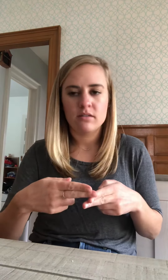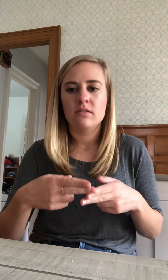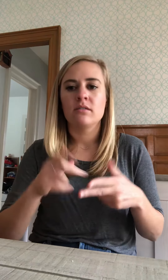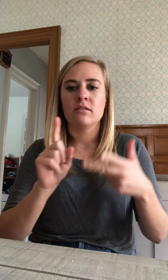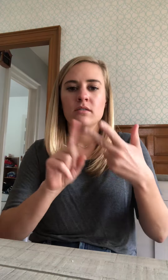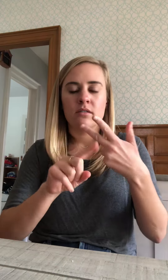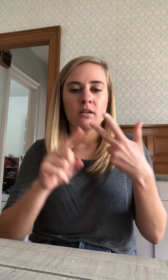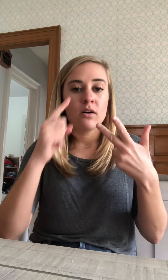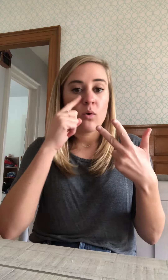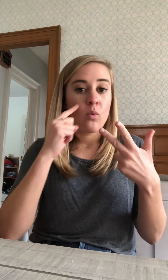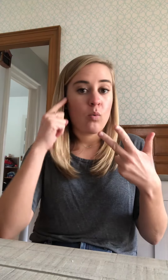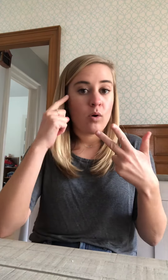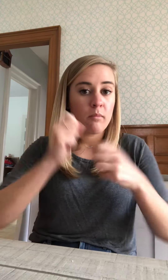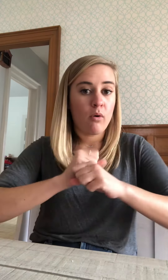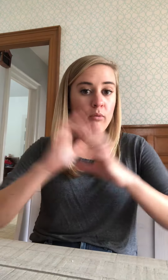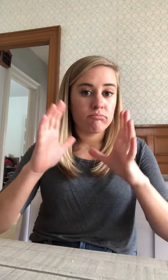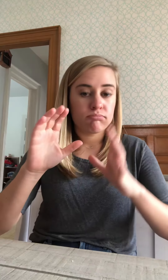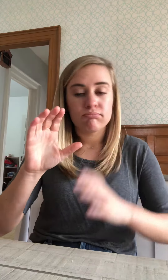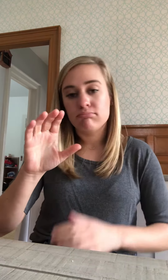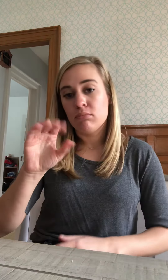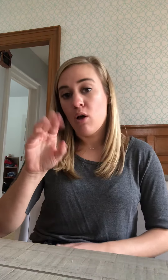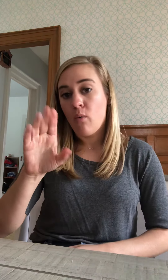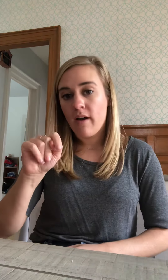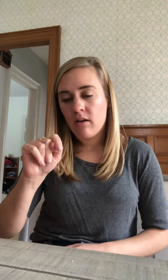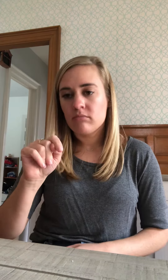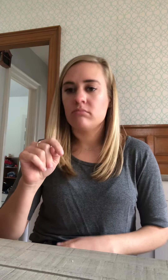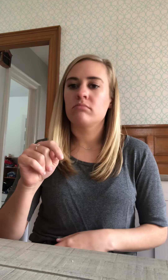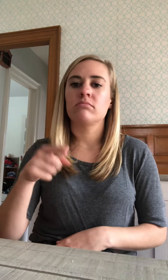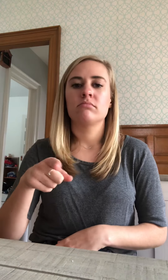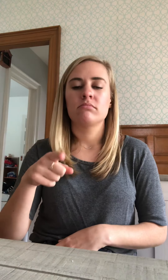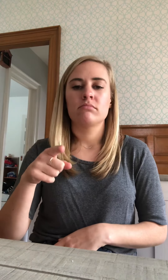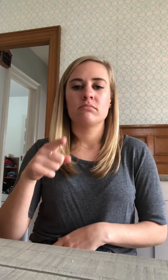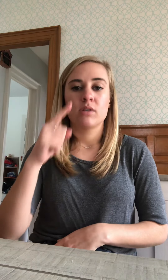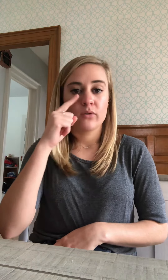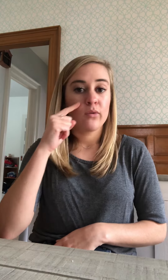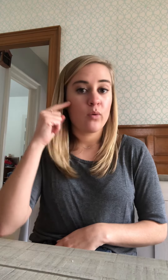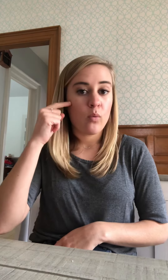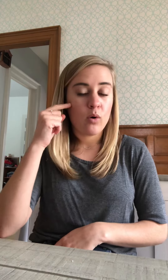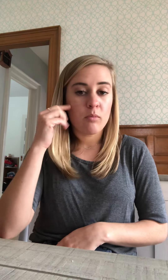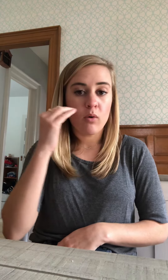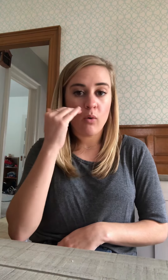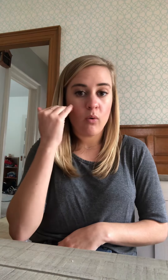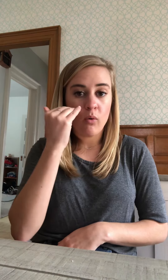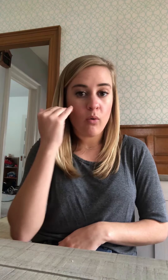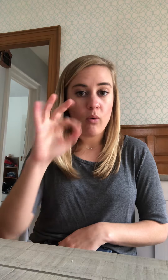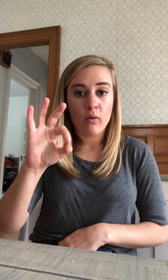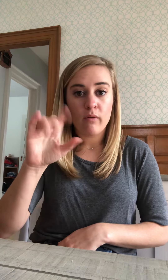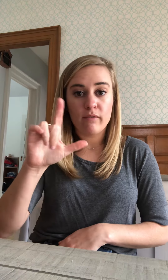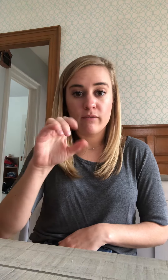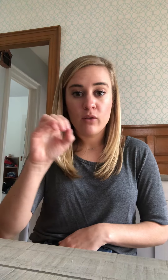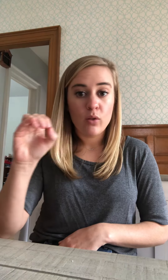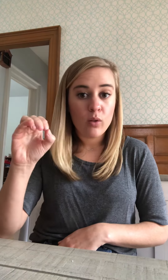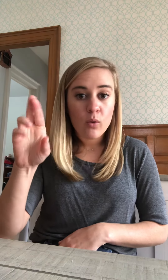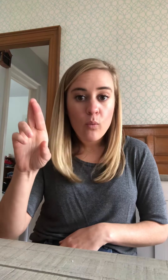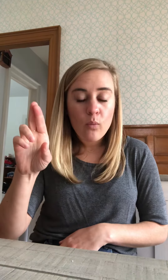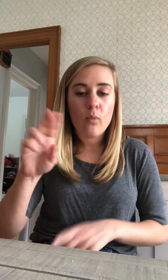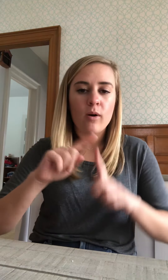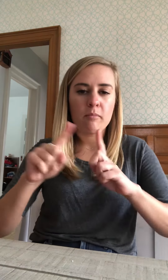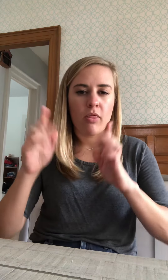Orbital blowout fractures, that's orbital floor, although orbital walls can also be fractured. Nasal bone